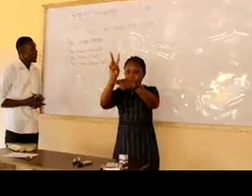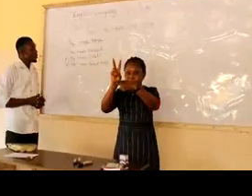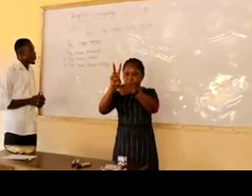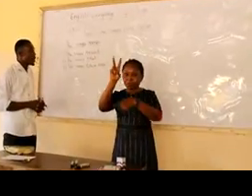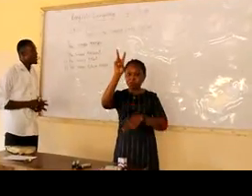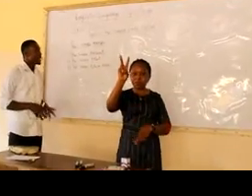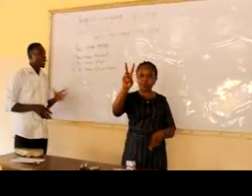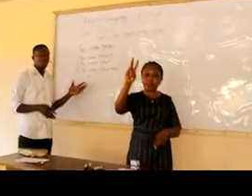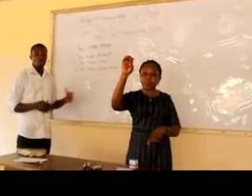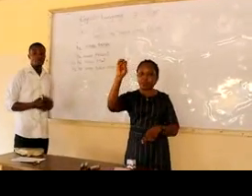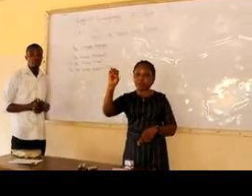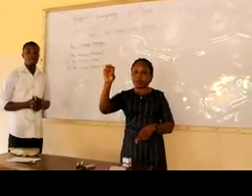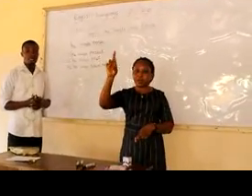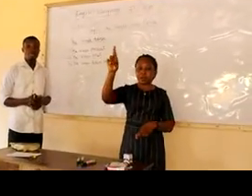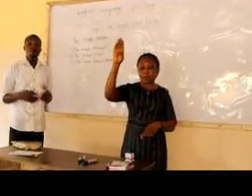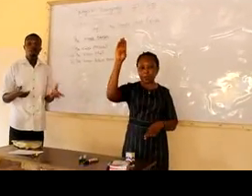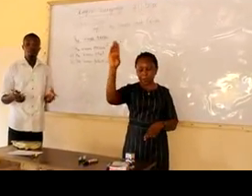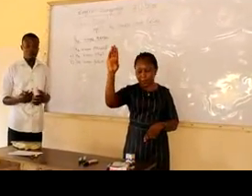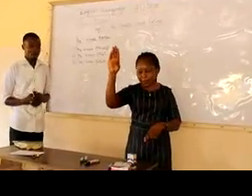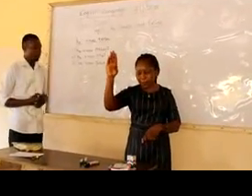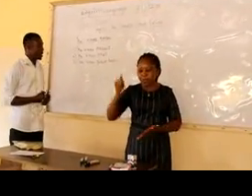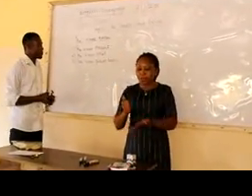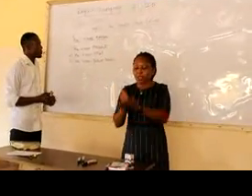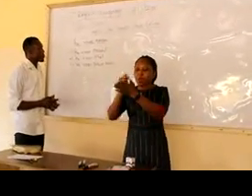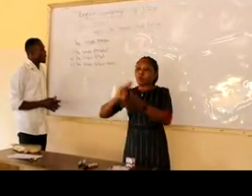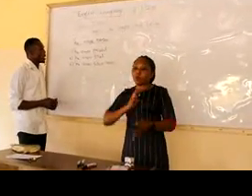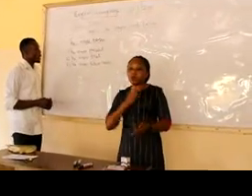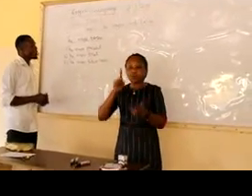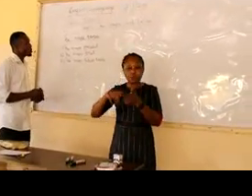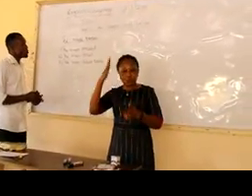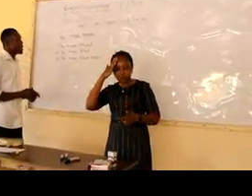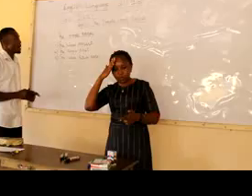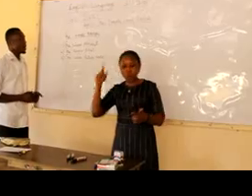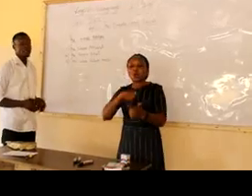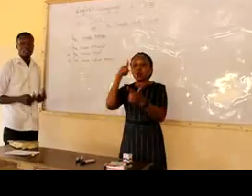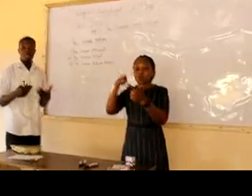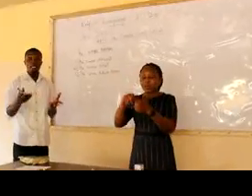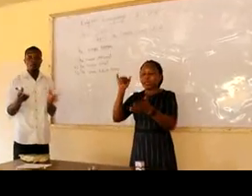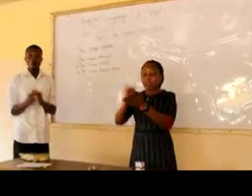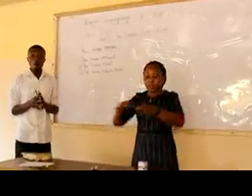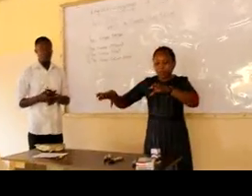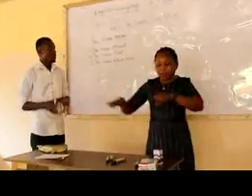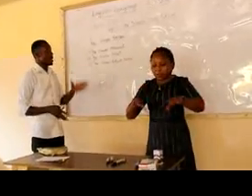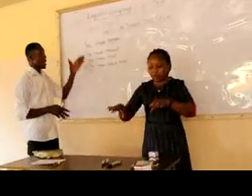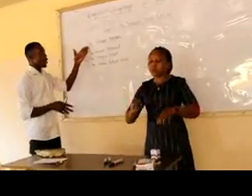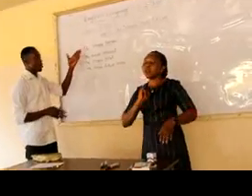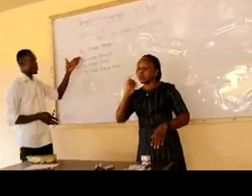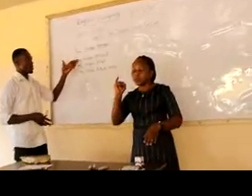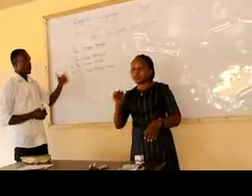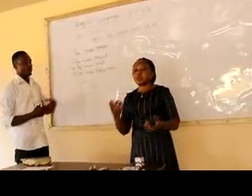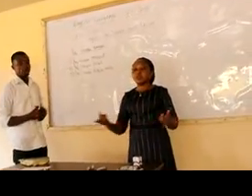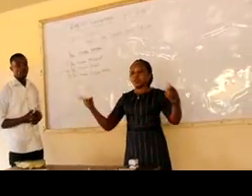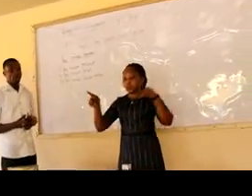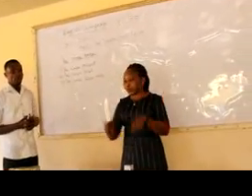know when that action is performed. It can also be about the state of a noun